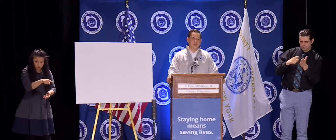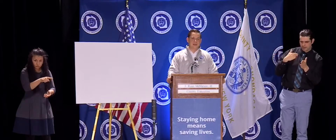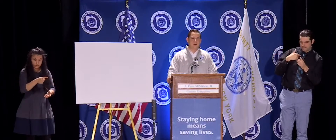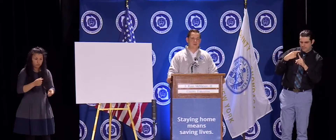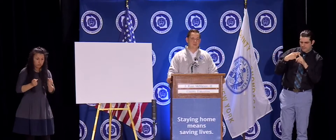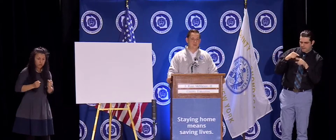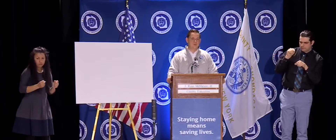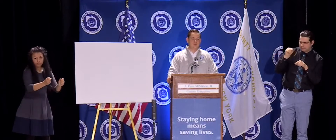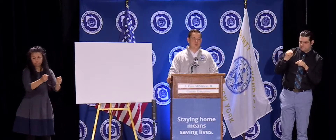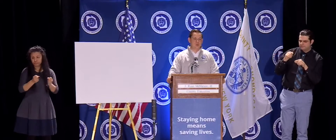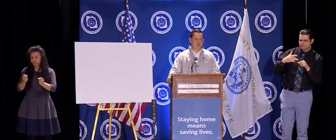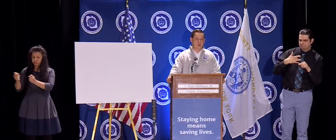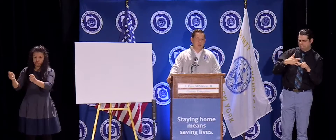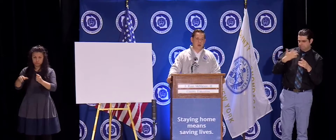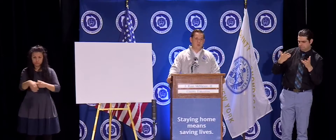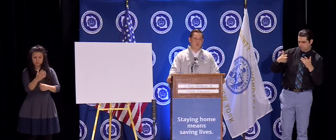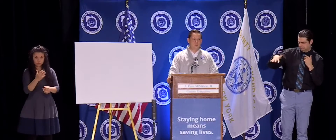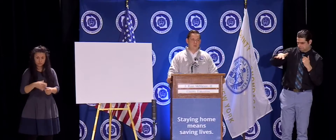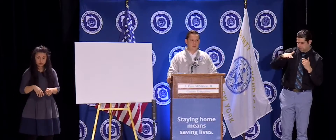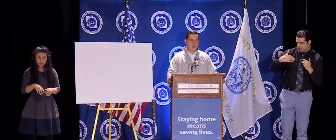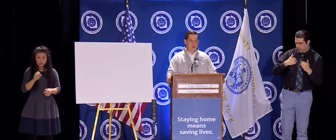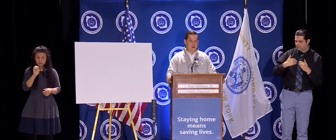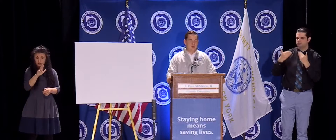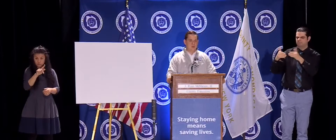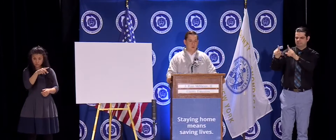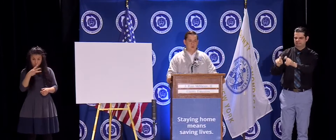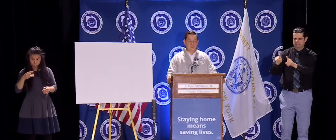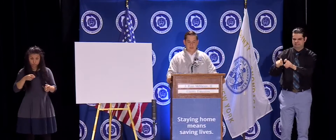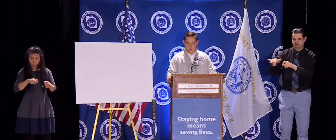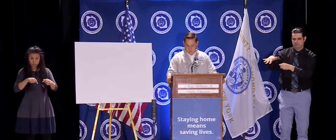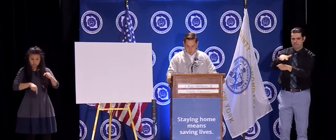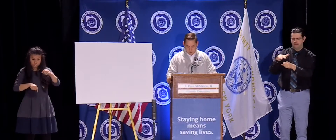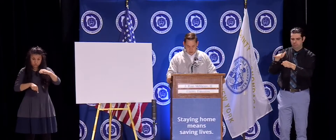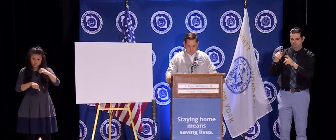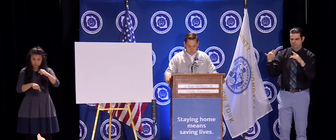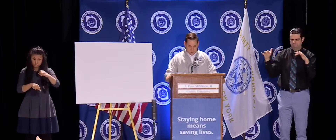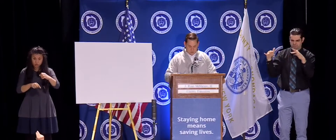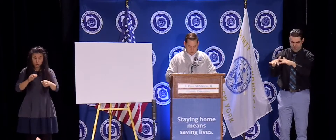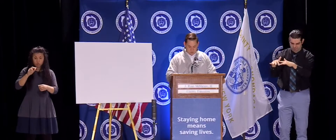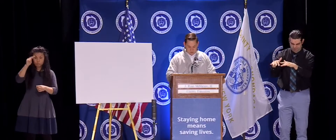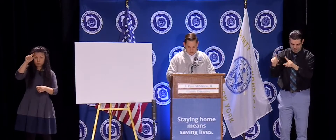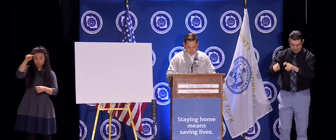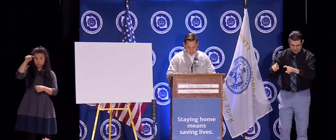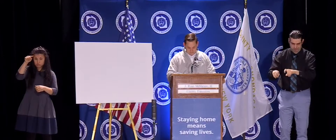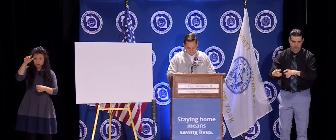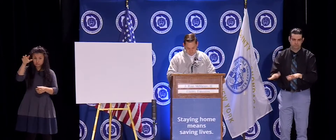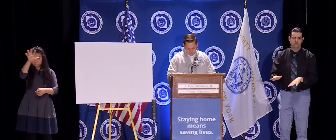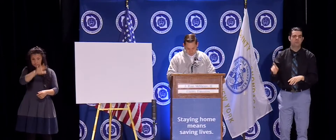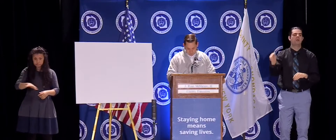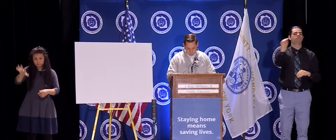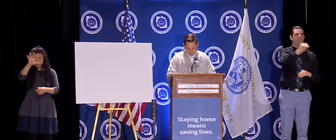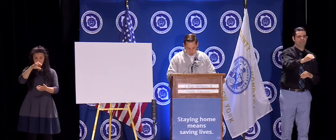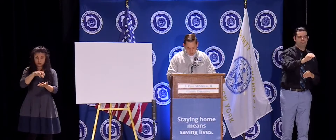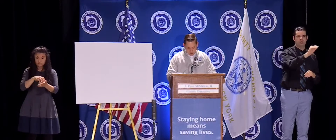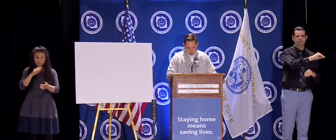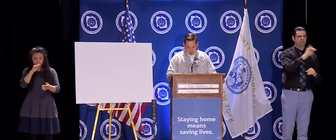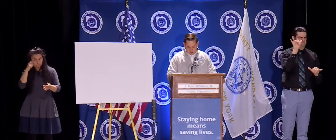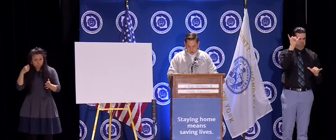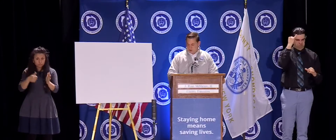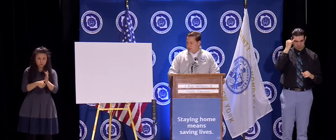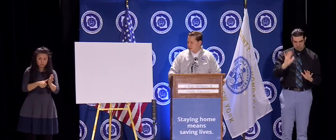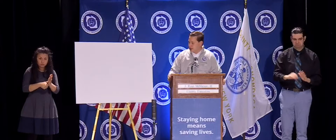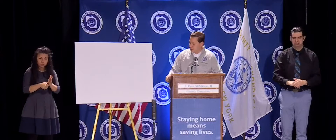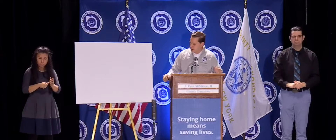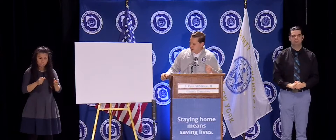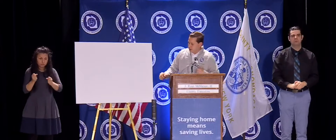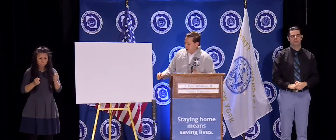our southern towns in the near future. We will be in the northern towns. We will be everywhere with mobile testing. Our